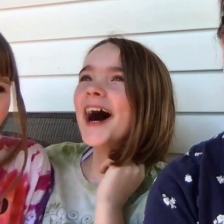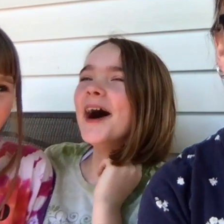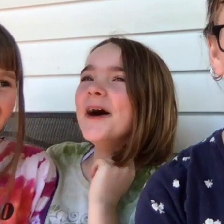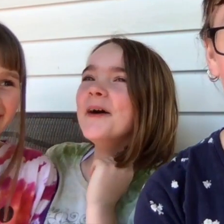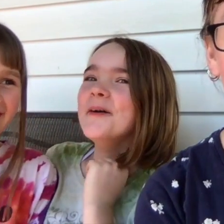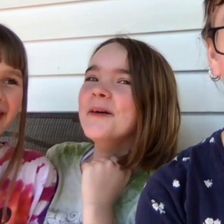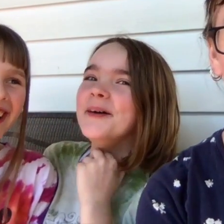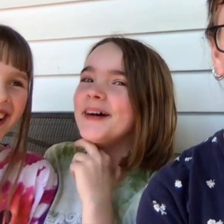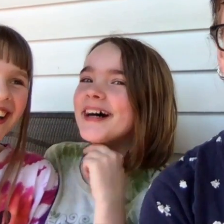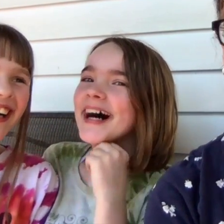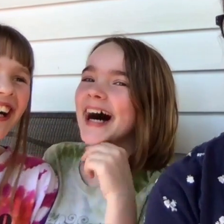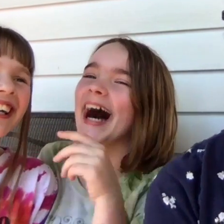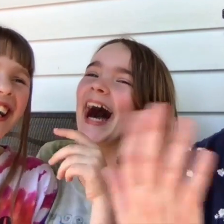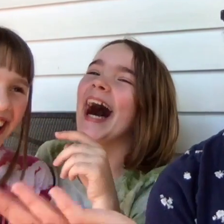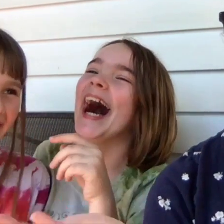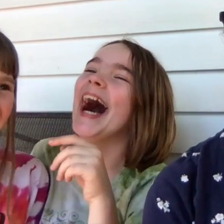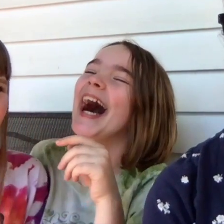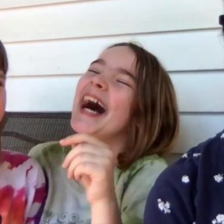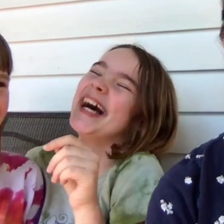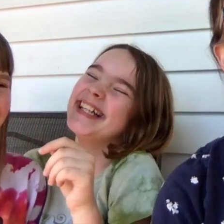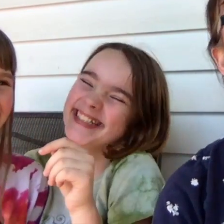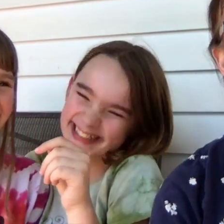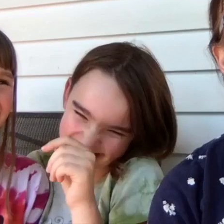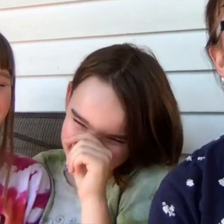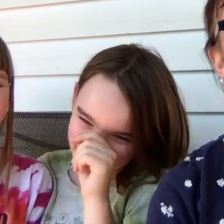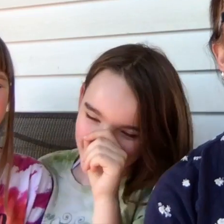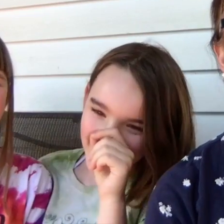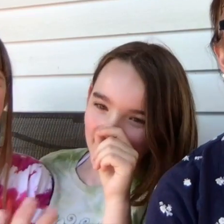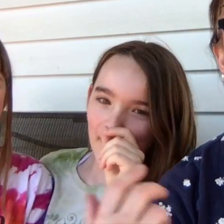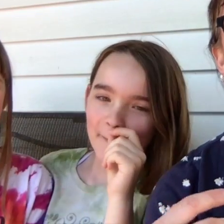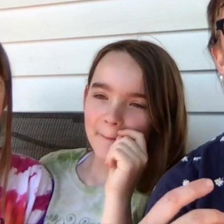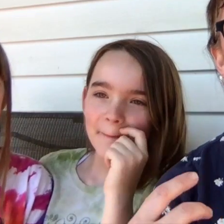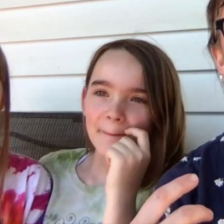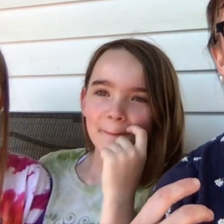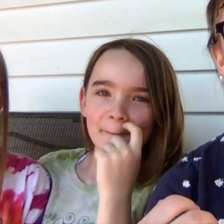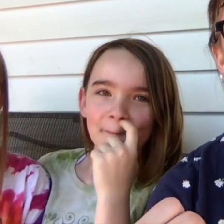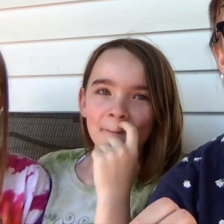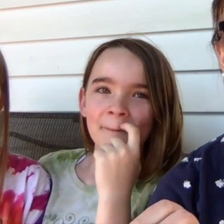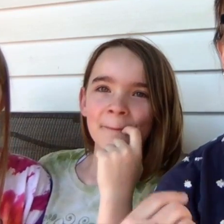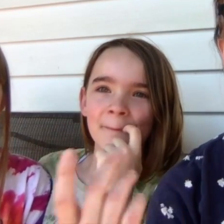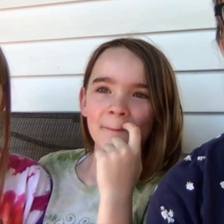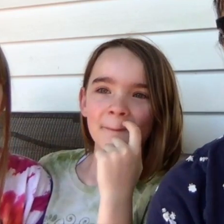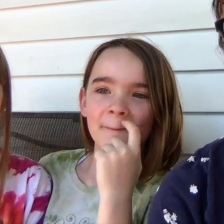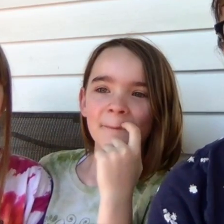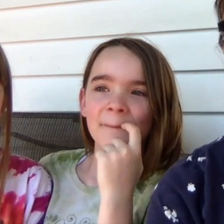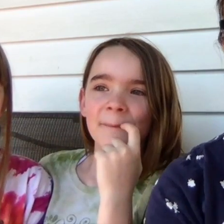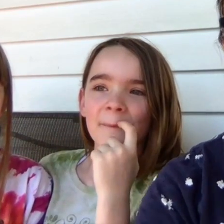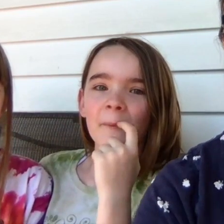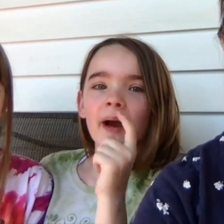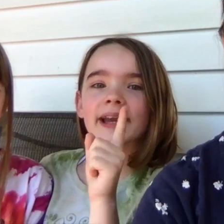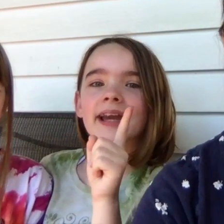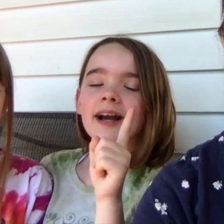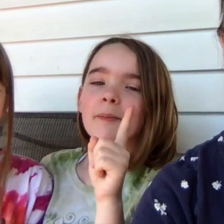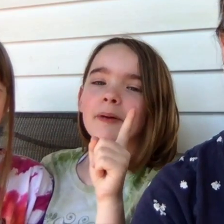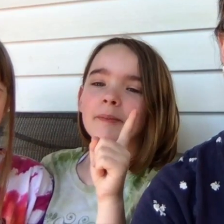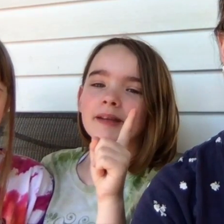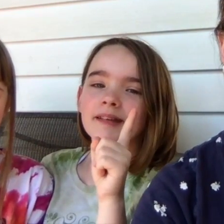Laughing at their mother. What's been the not so great part of your week? Why don't you share with the other people in your household? We one Monday